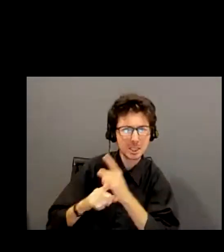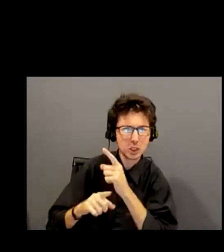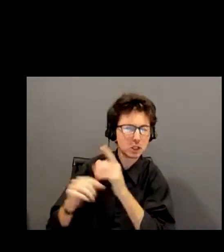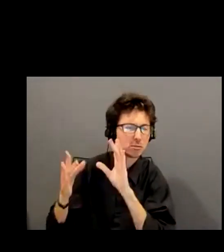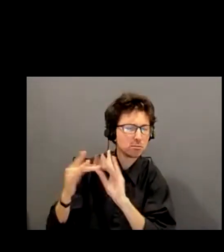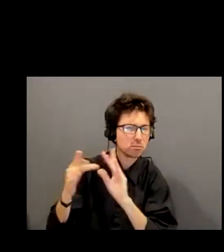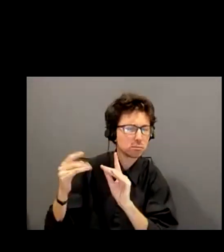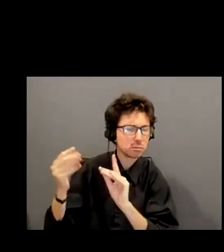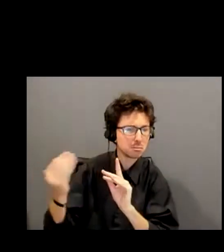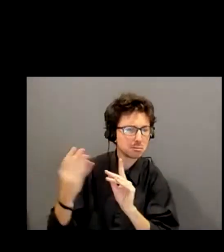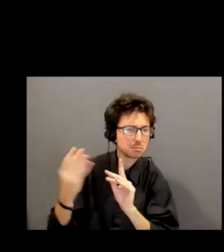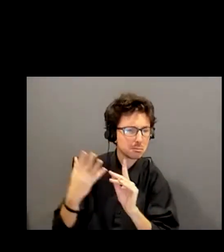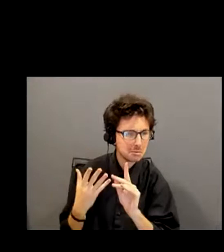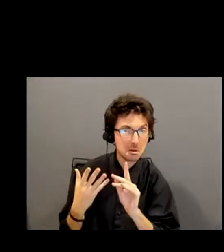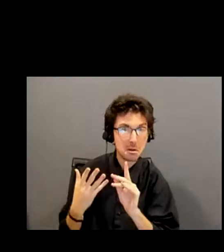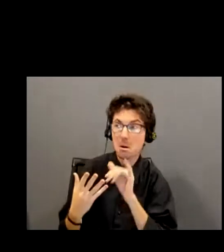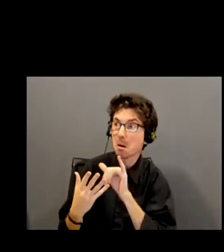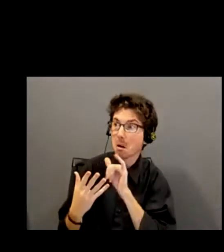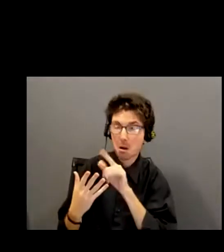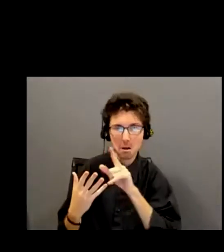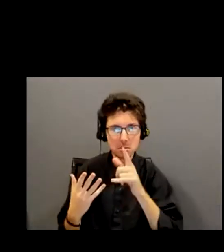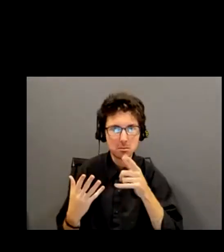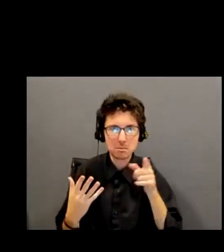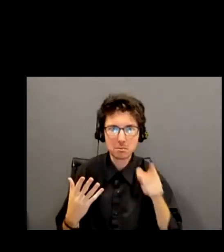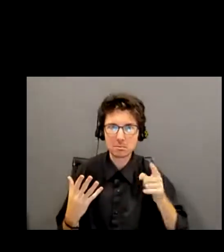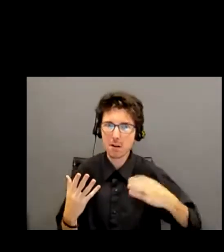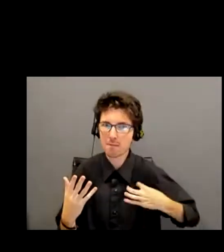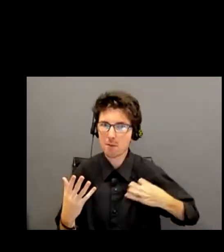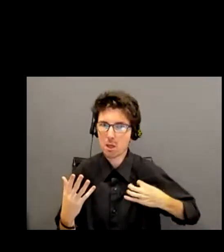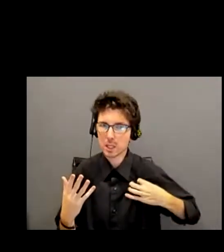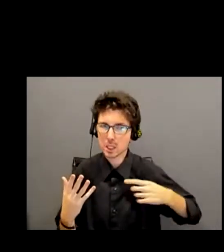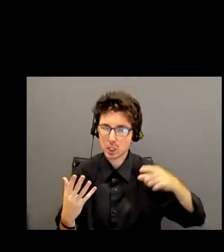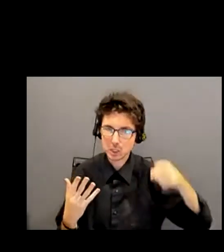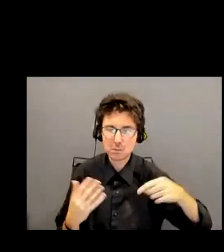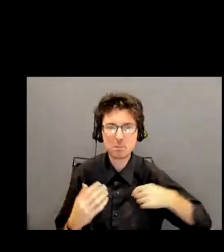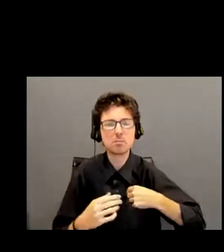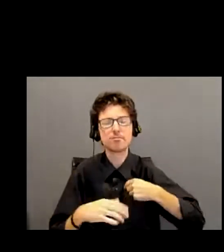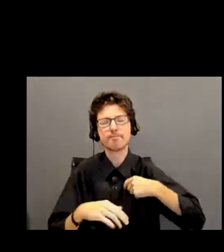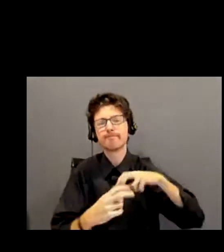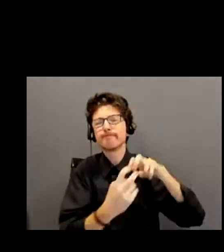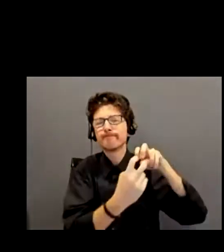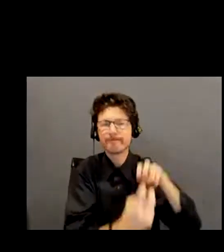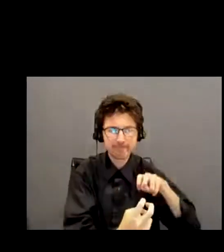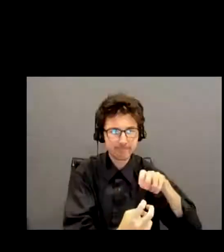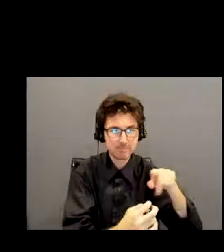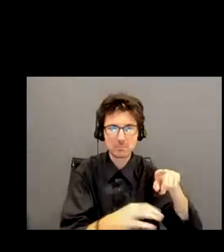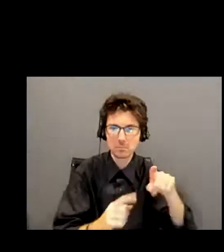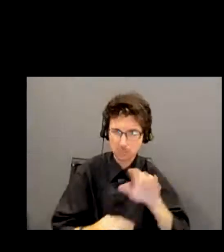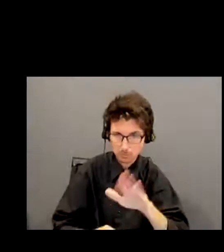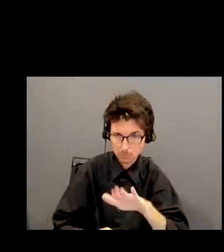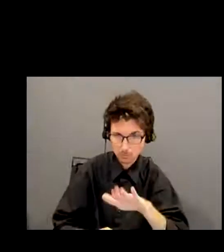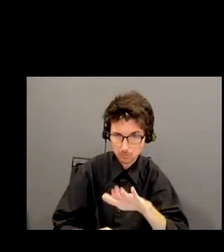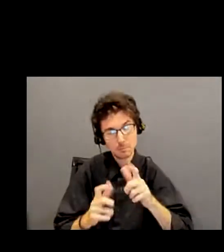volunteer. And I remember the first weekend I sat with whoever was running the house and she told me this is a big commitment and you need to stay at